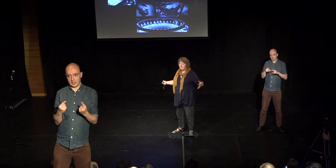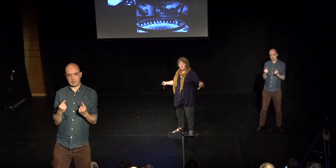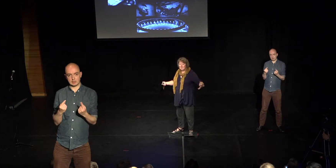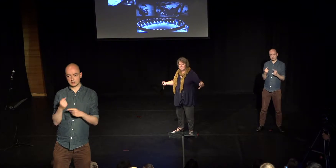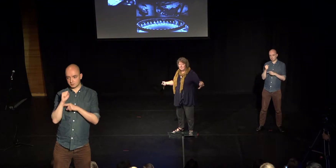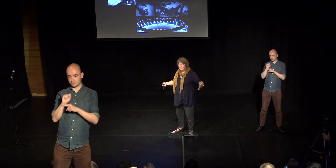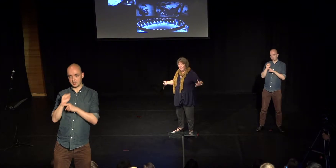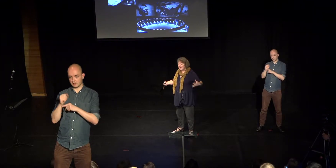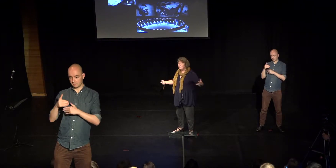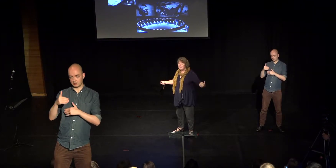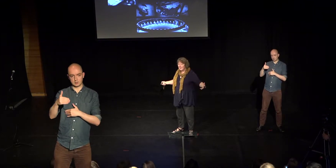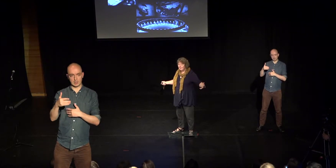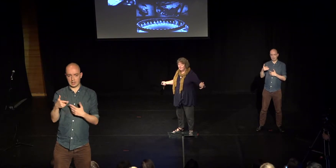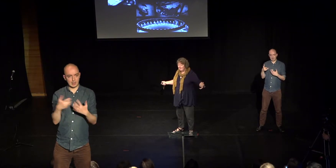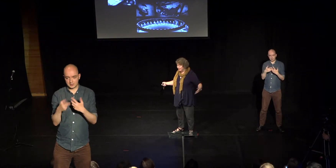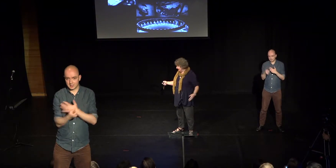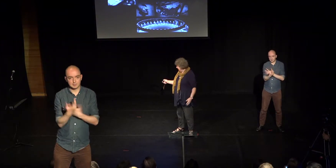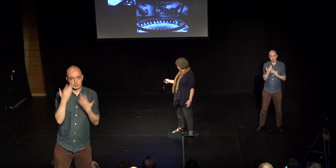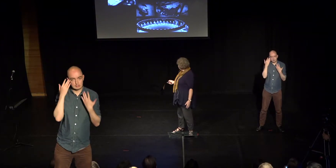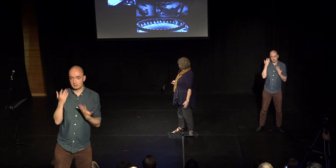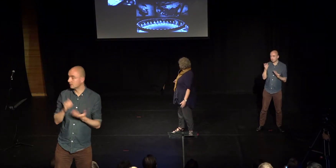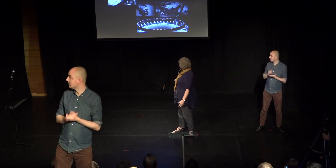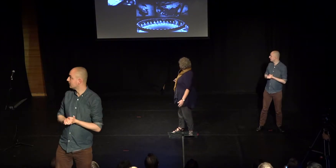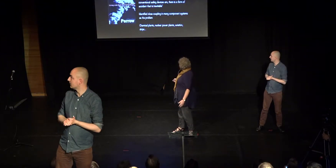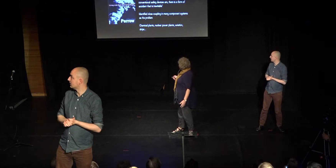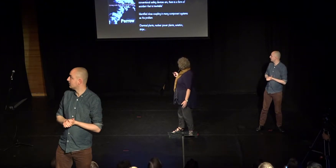system that I'm talking about. How does this happen, okay?